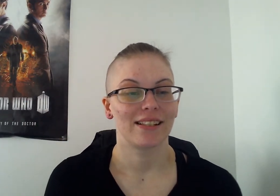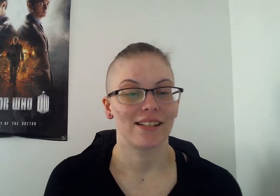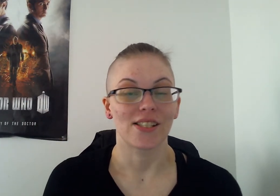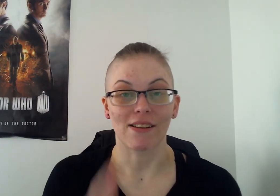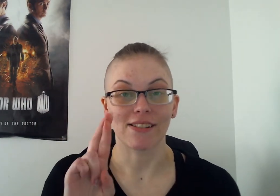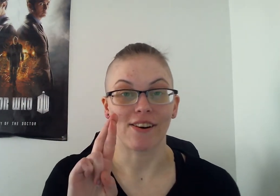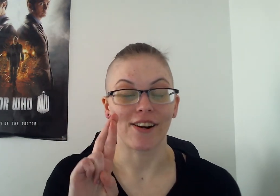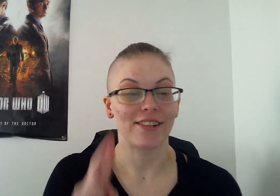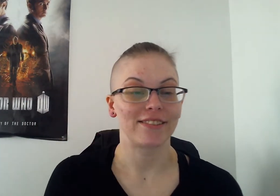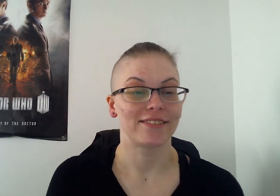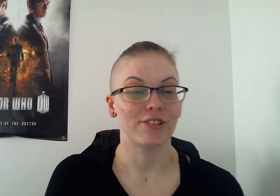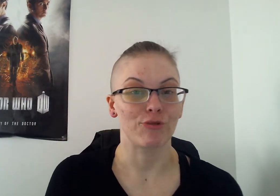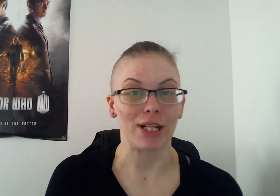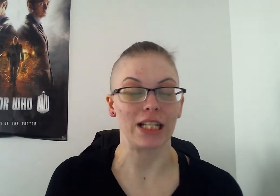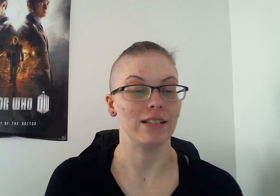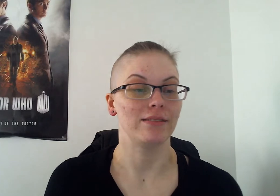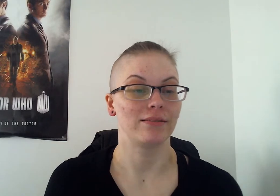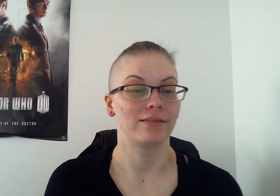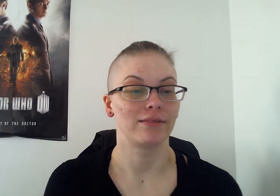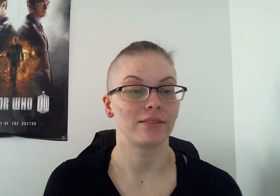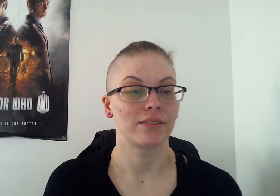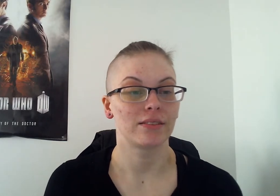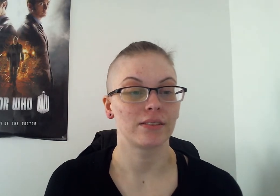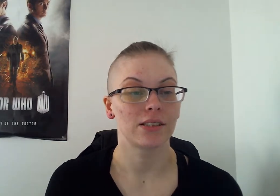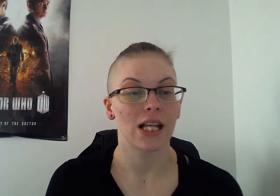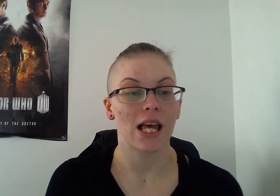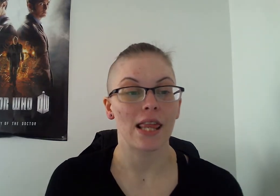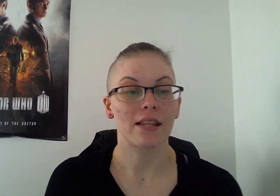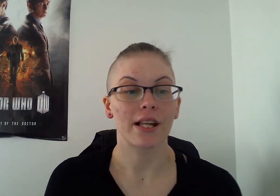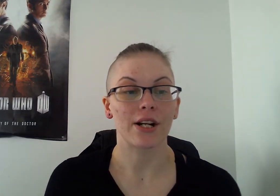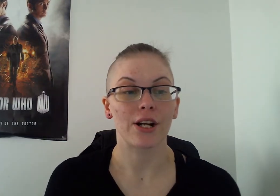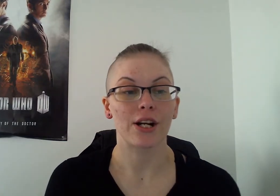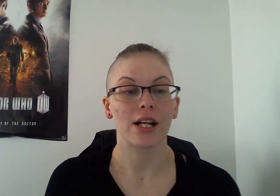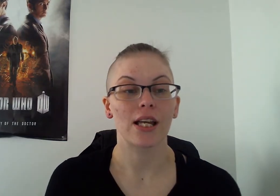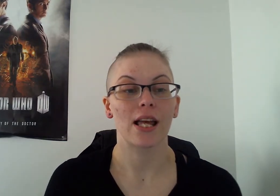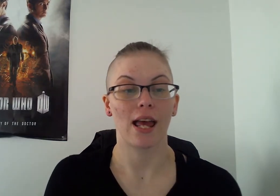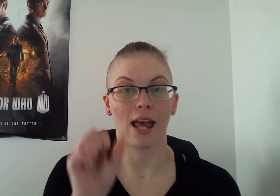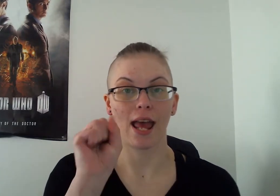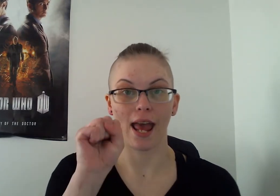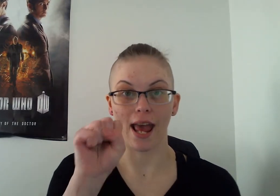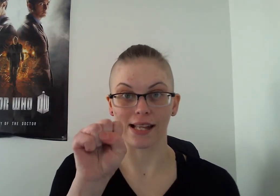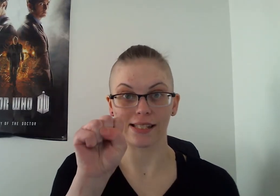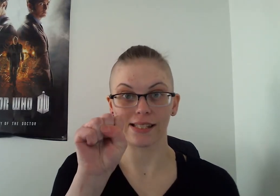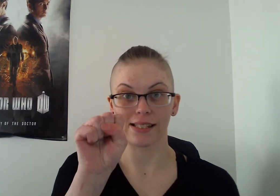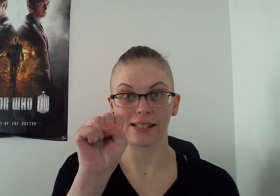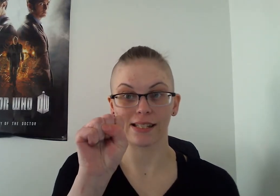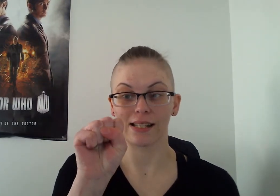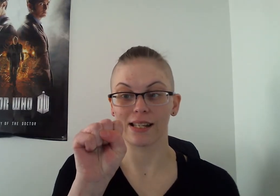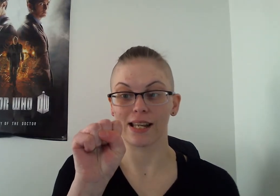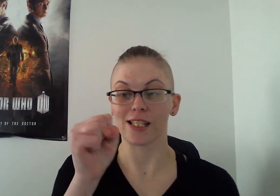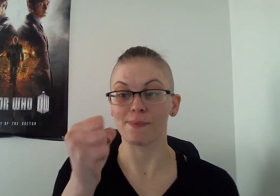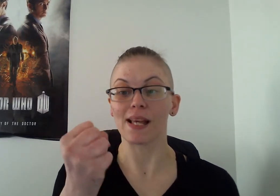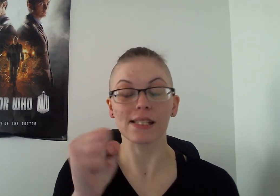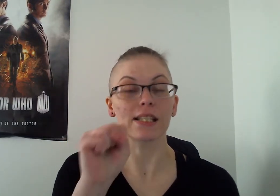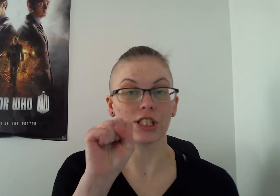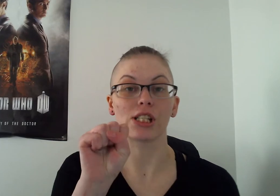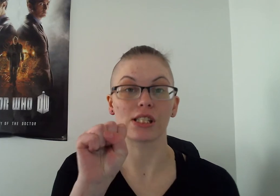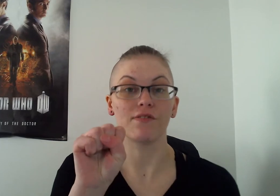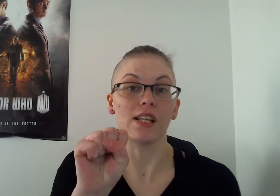So that's R. Ready. The letter S is basically just a fist.